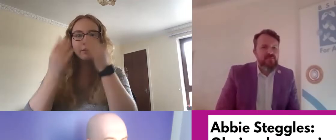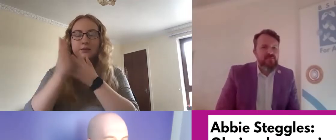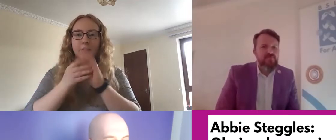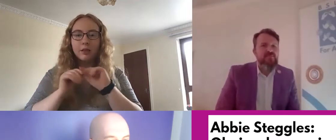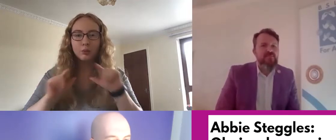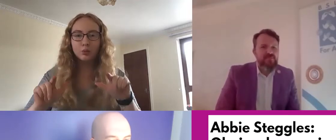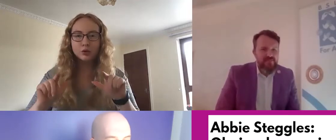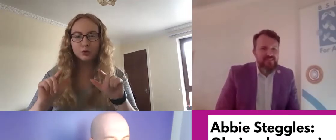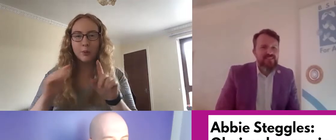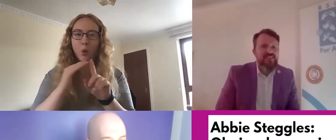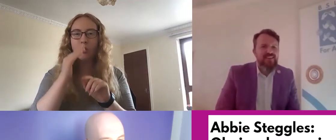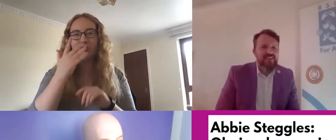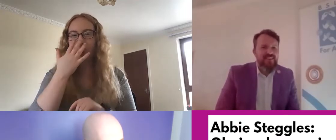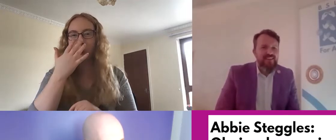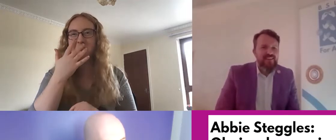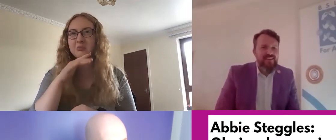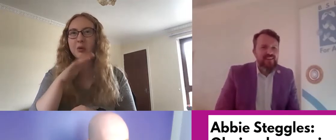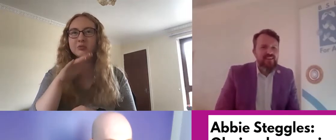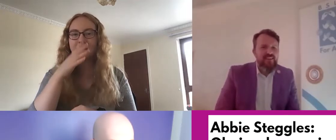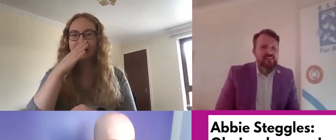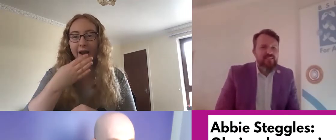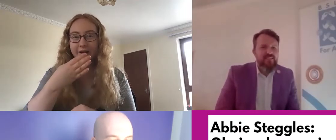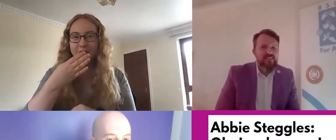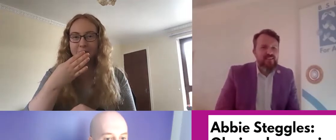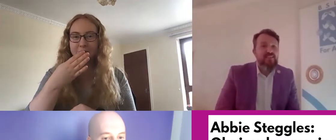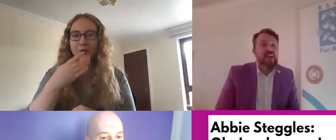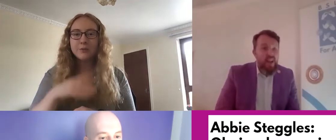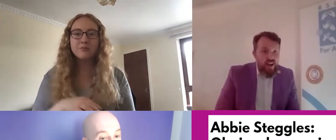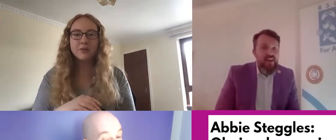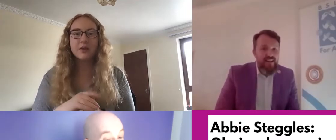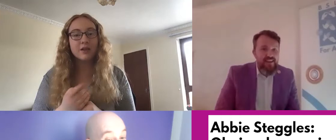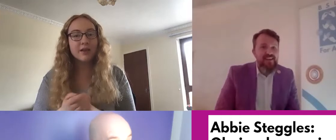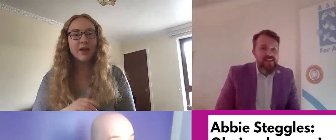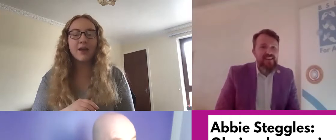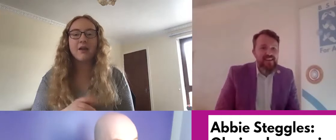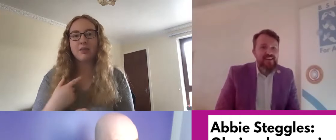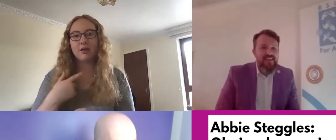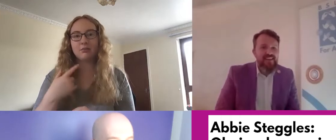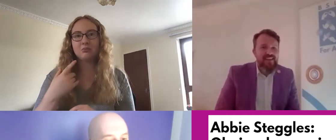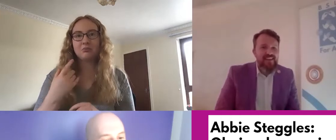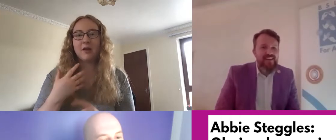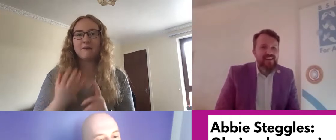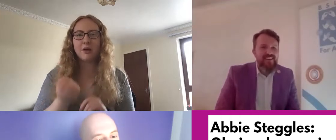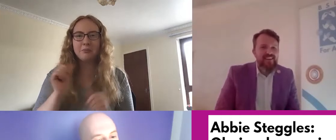Yeah, well, obviously, growing up, I've been learning sign language from I was about 9 years old.